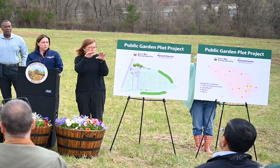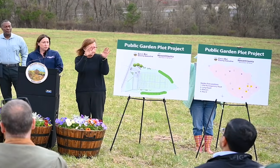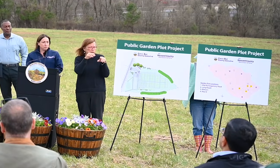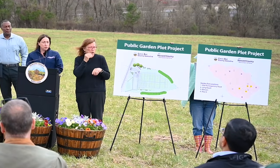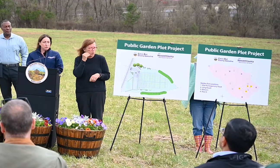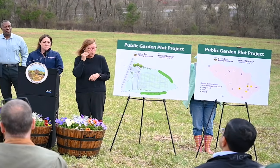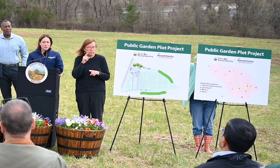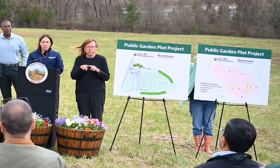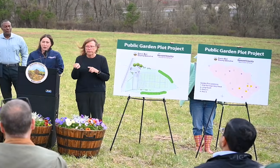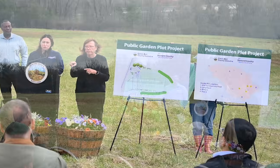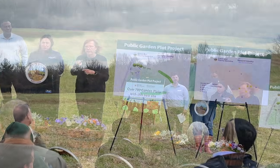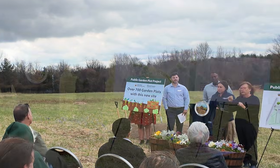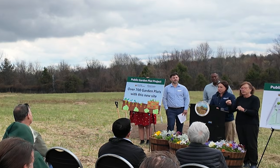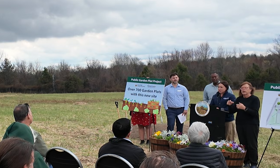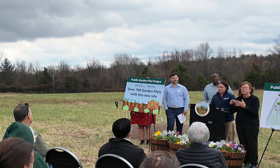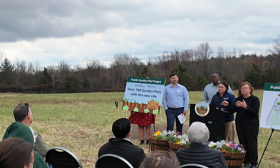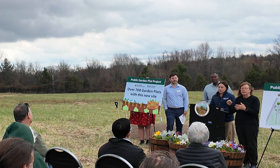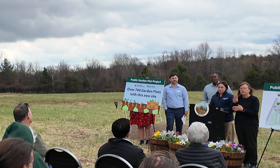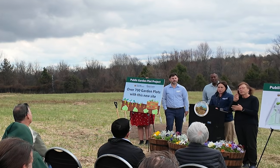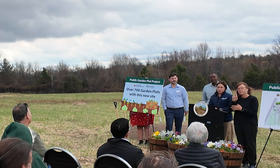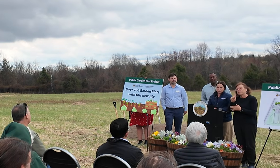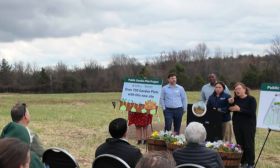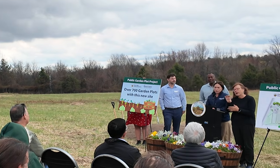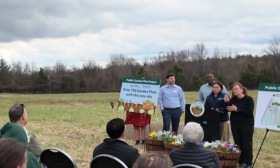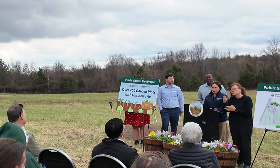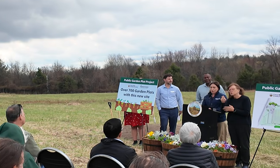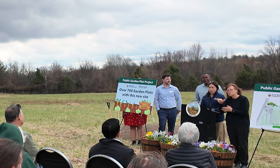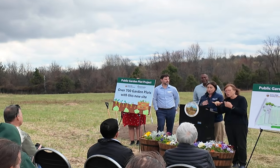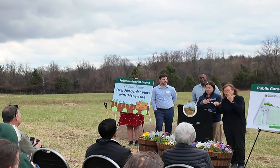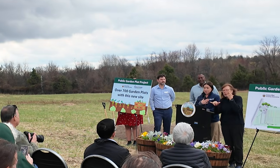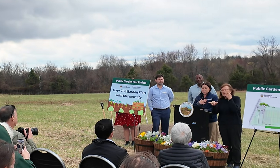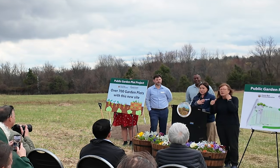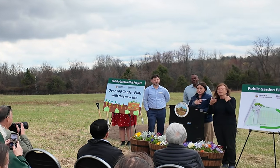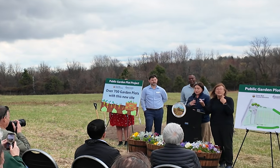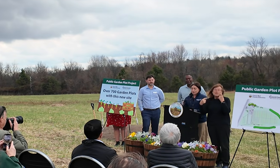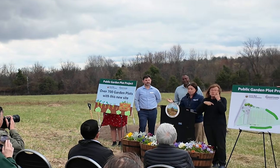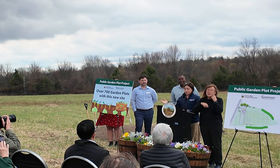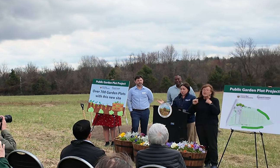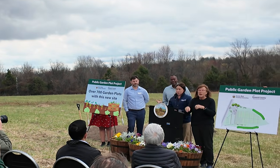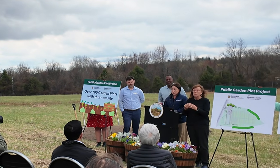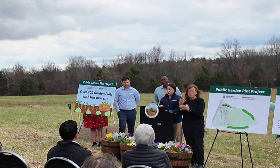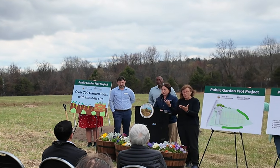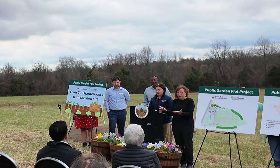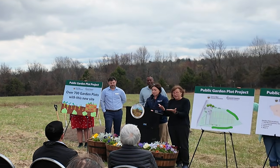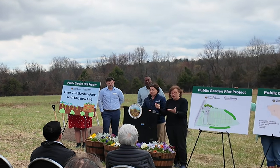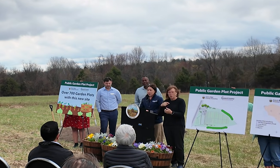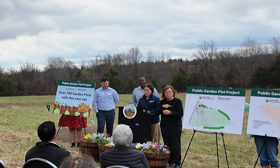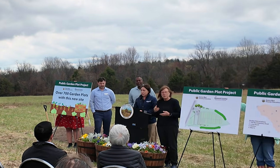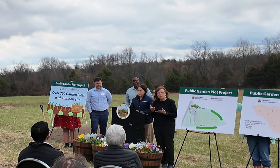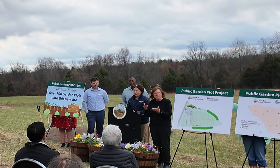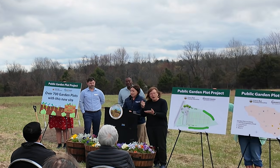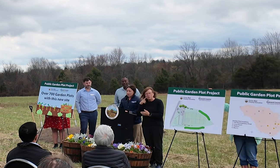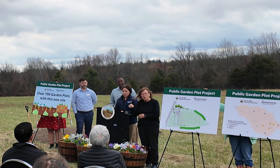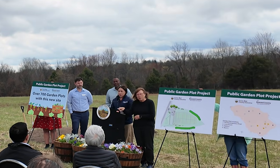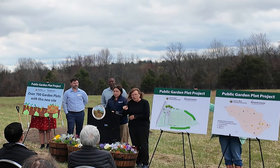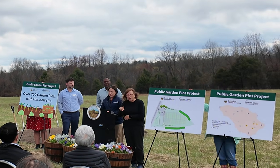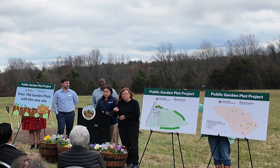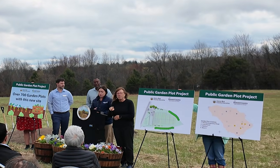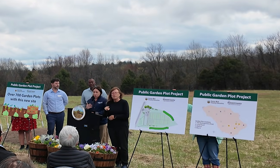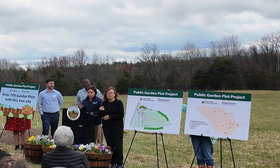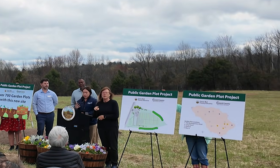can pick from produce like bok choy and things that can be grown in our gardens that we are able to provide for them